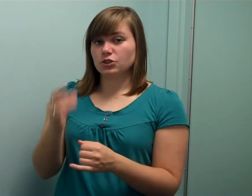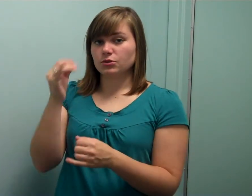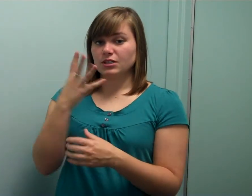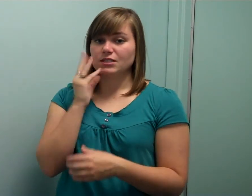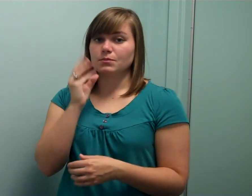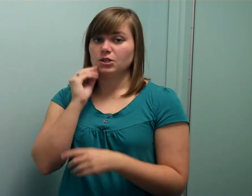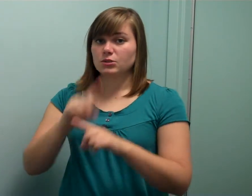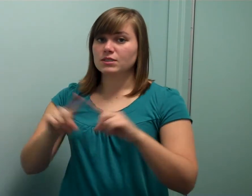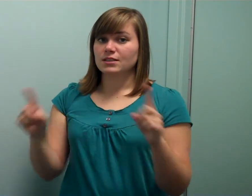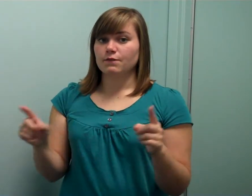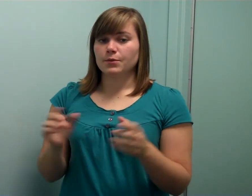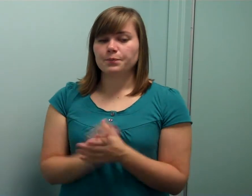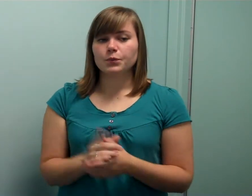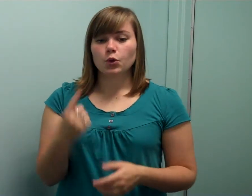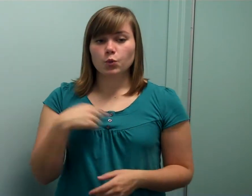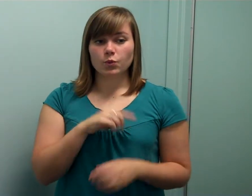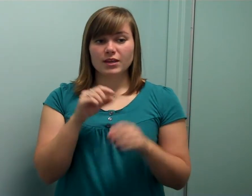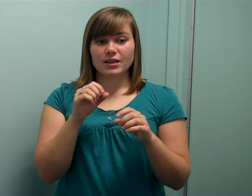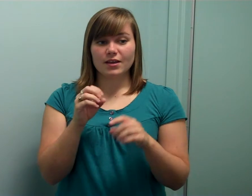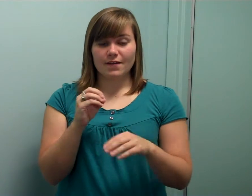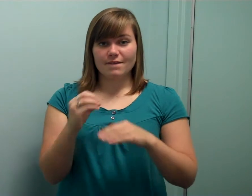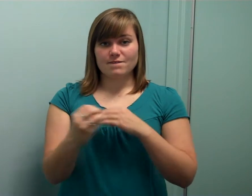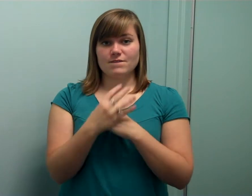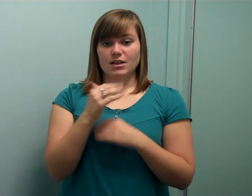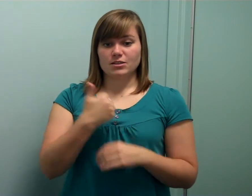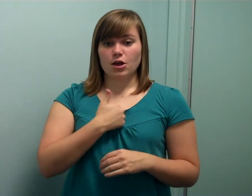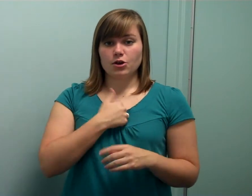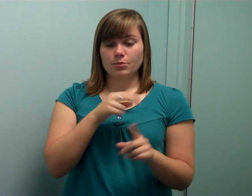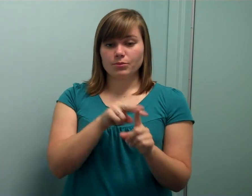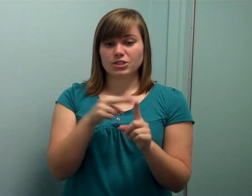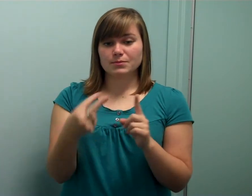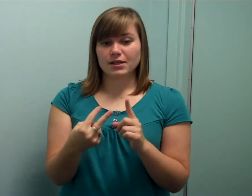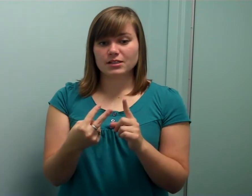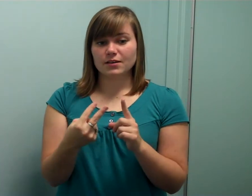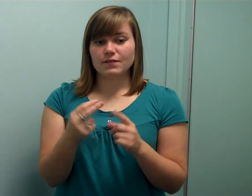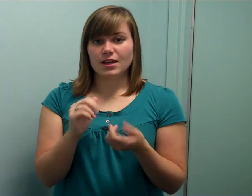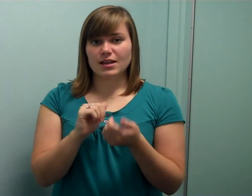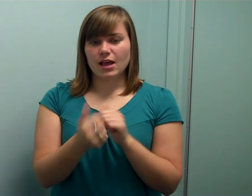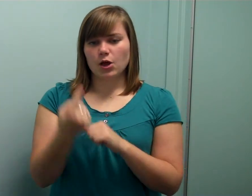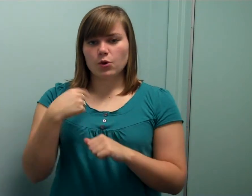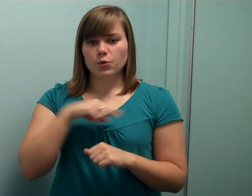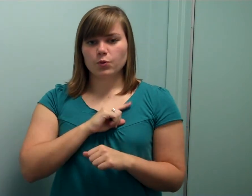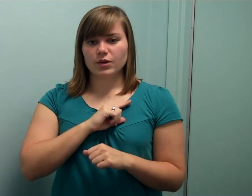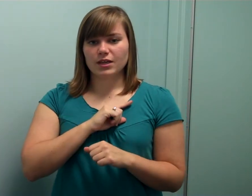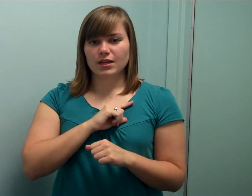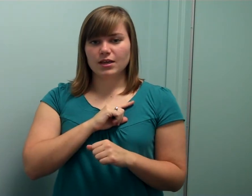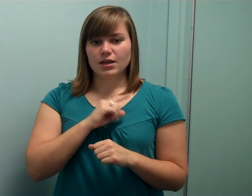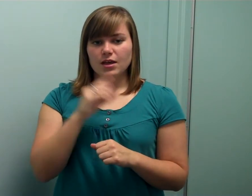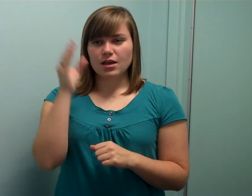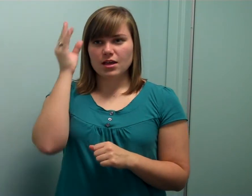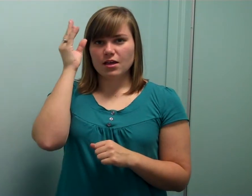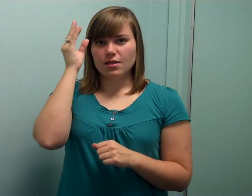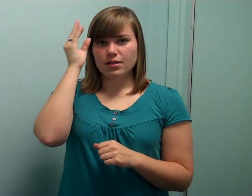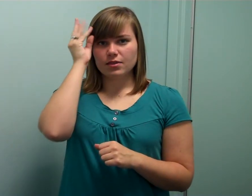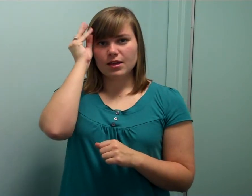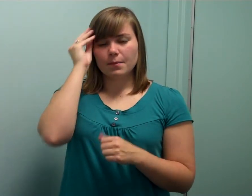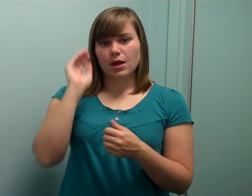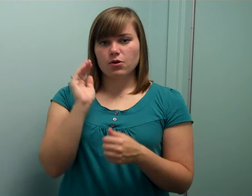affect our own perspective and therefore our internal experience of external events. We've all heard